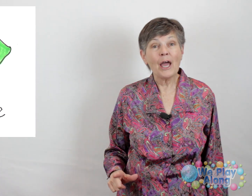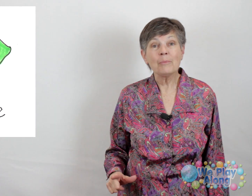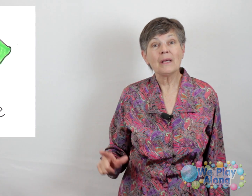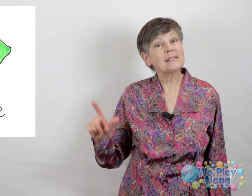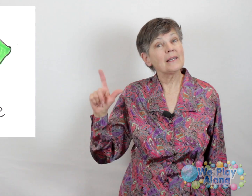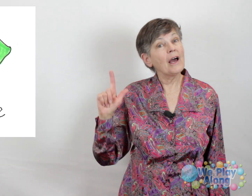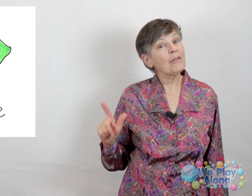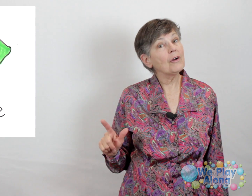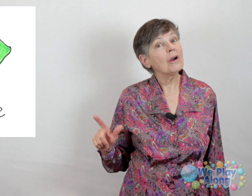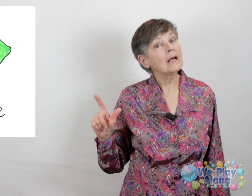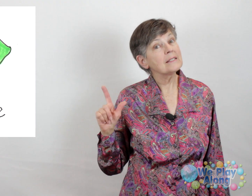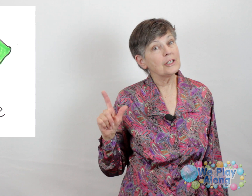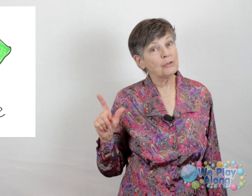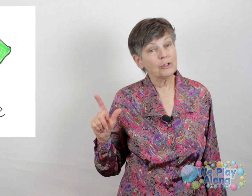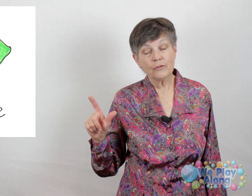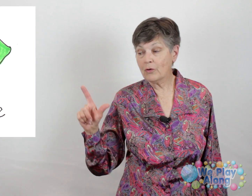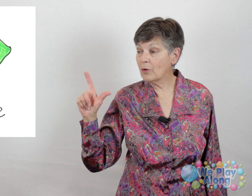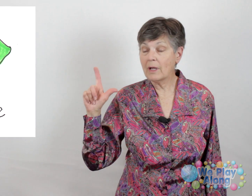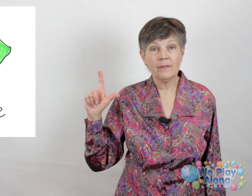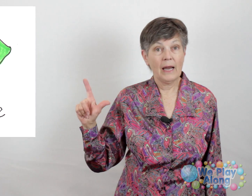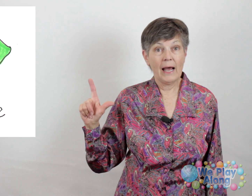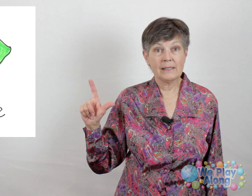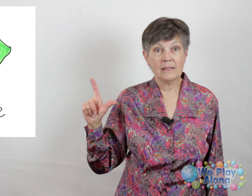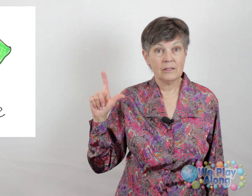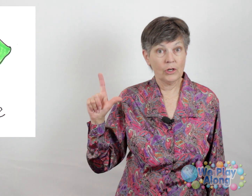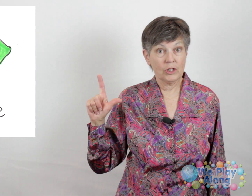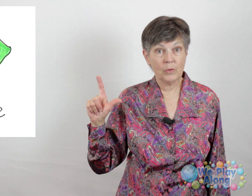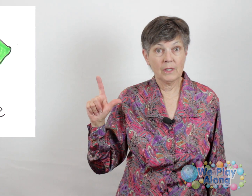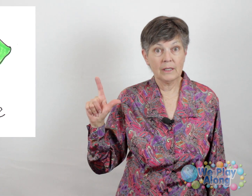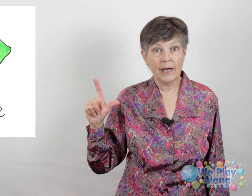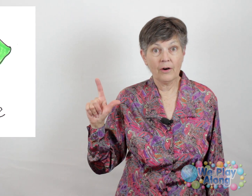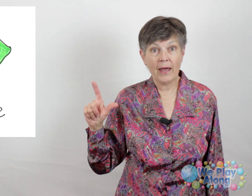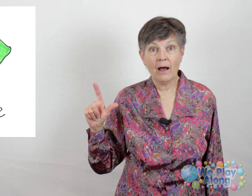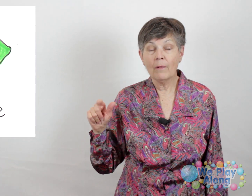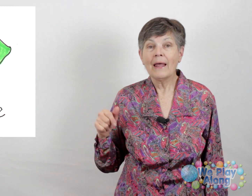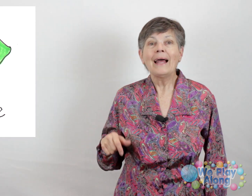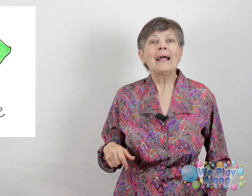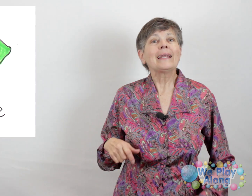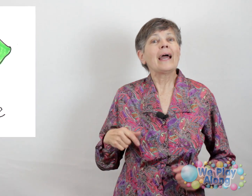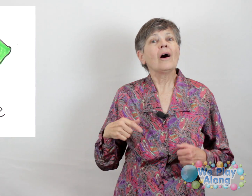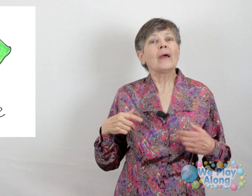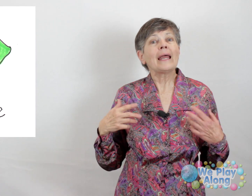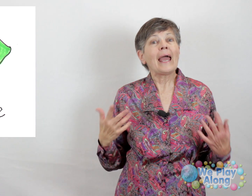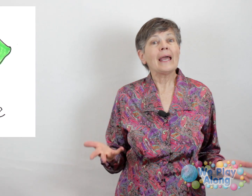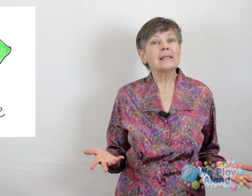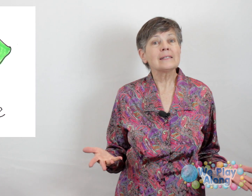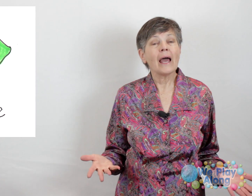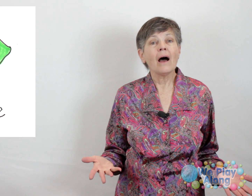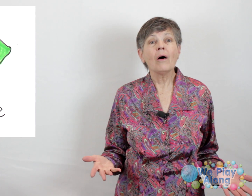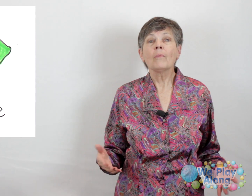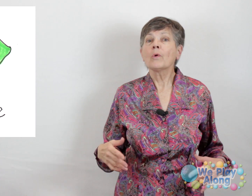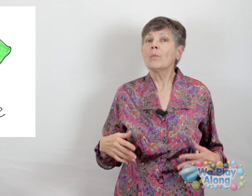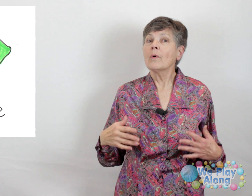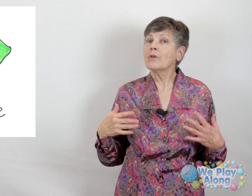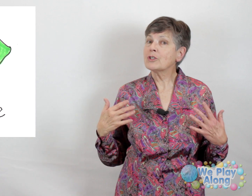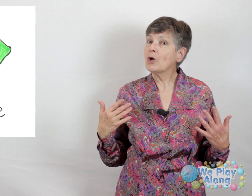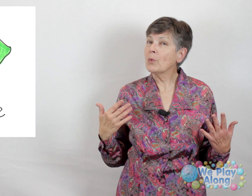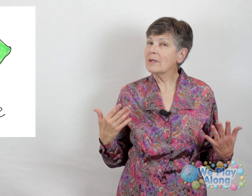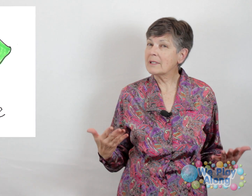lime is another citrus fruit that starts with the letter L. Now, in ASL, there's no real